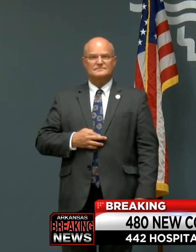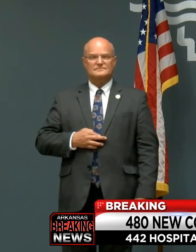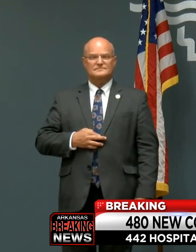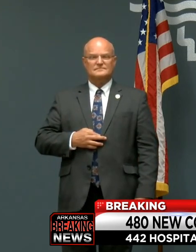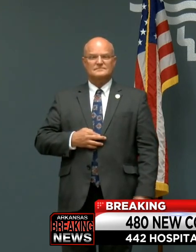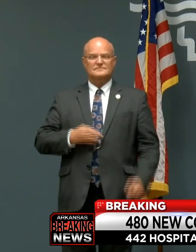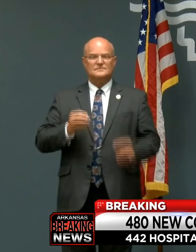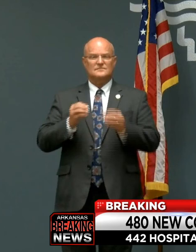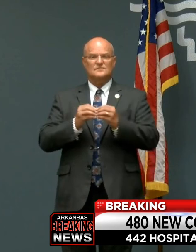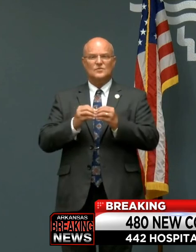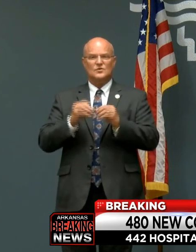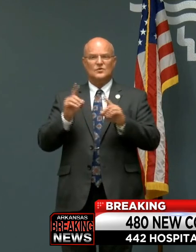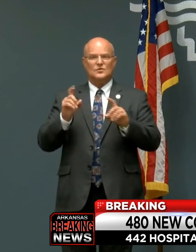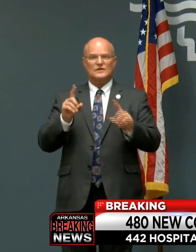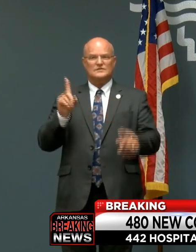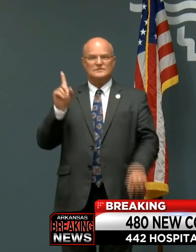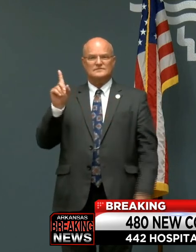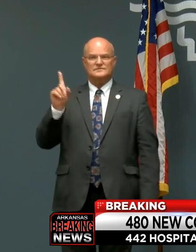Is there any other question?